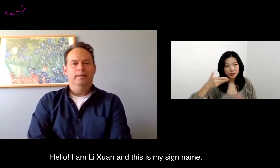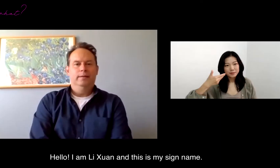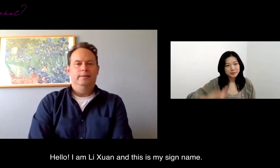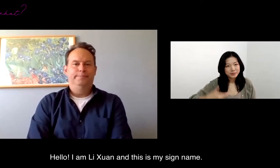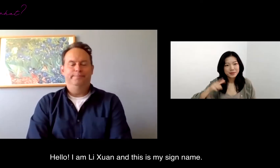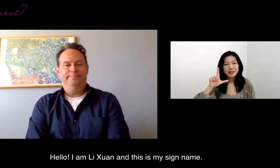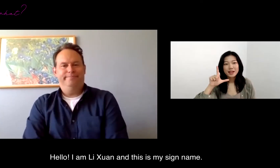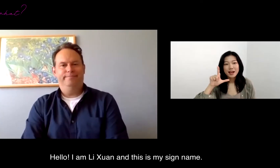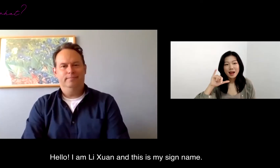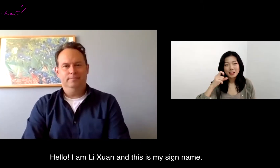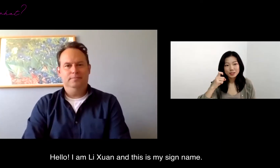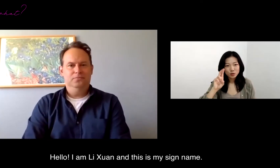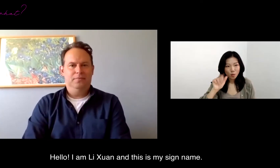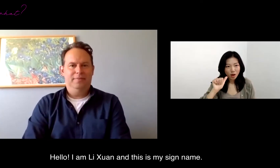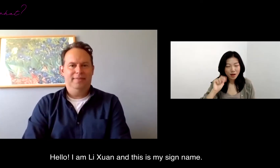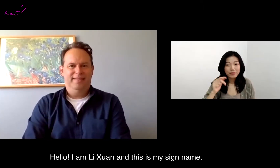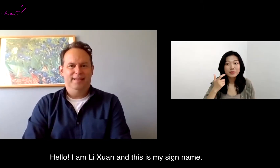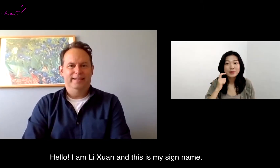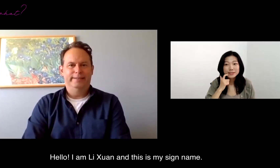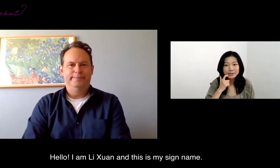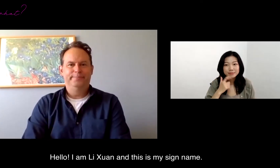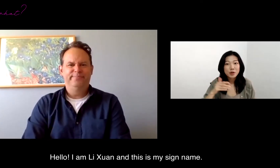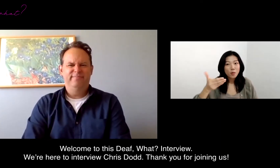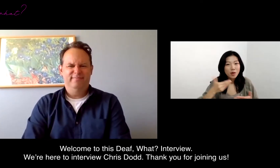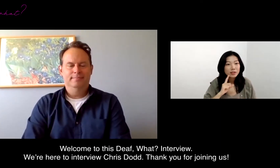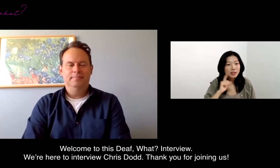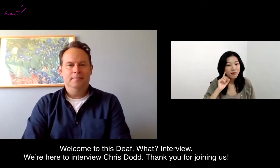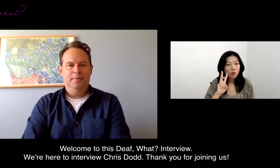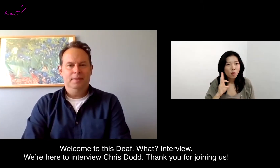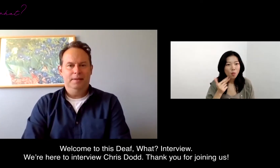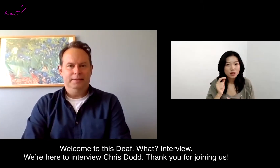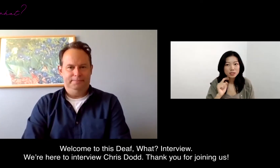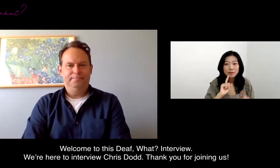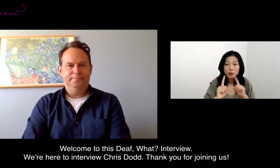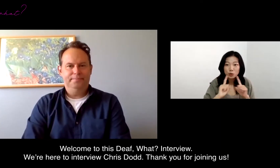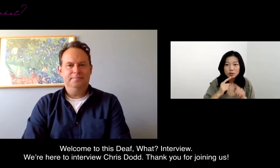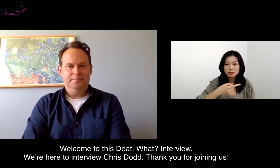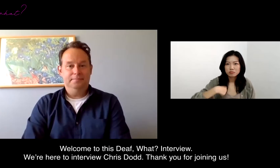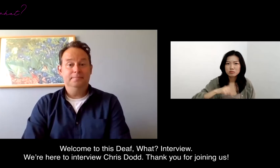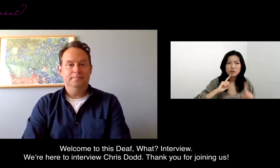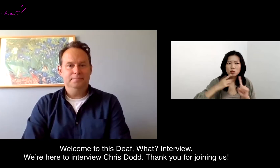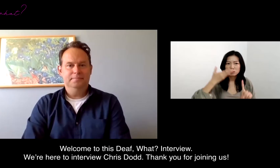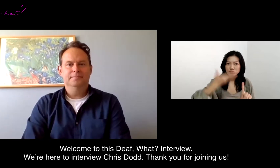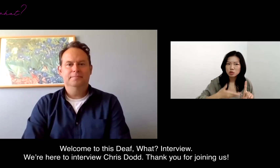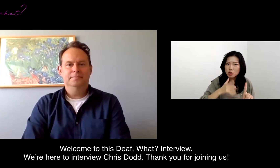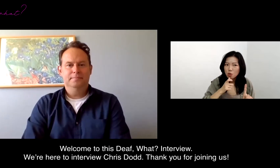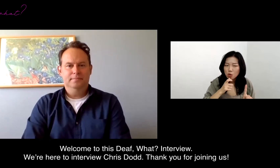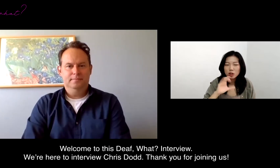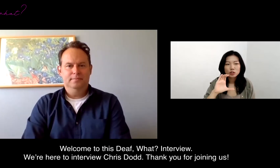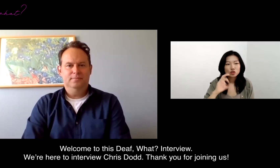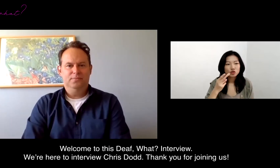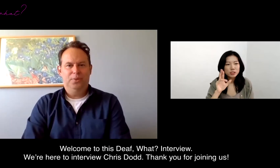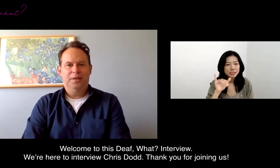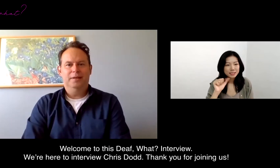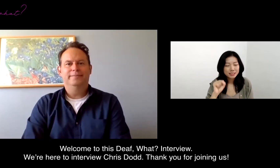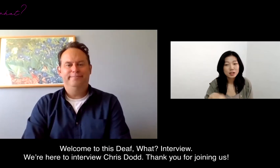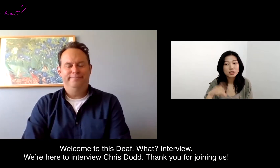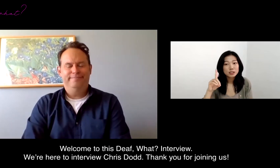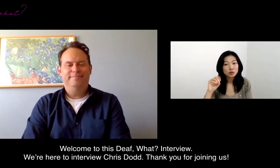Hello, I'm Lee Chuan and this is my sign name. Welcome to this Deaf What interview. We're here to interview